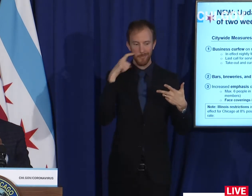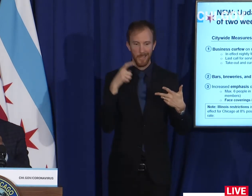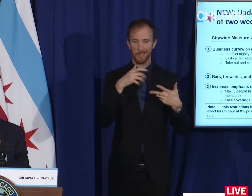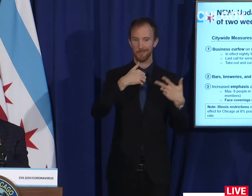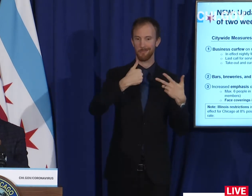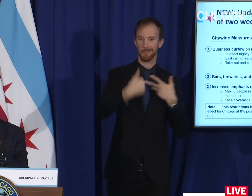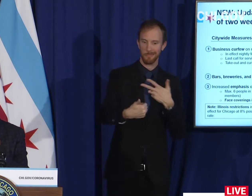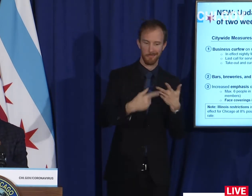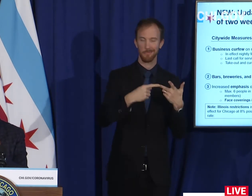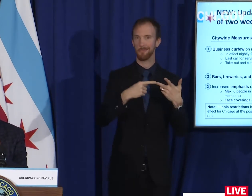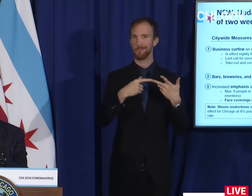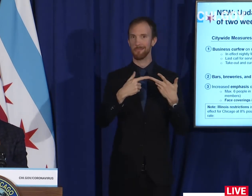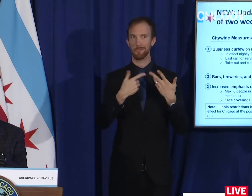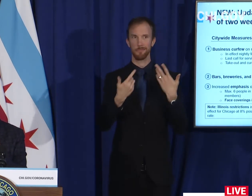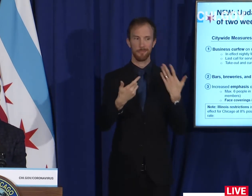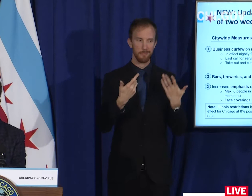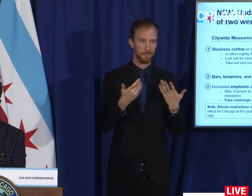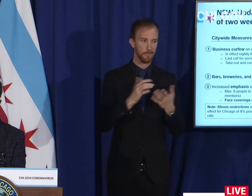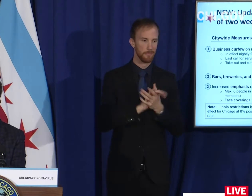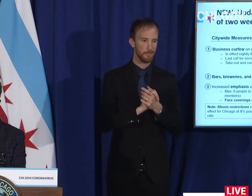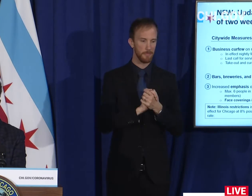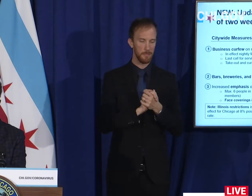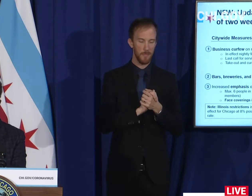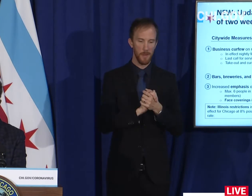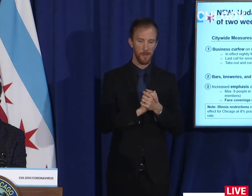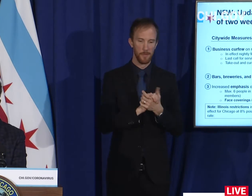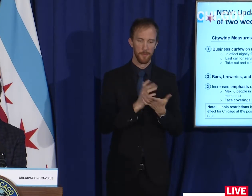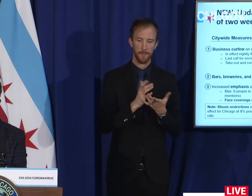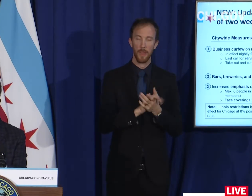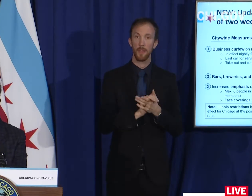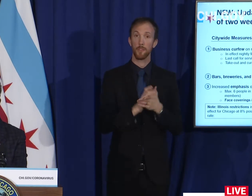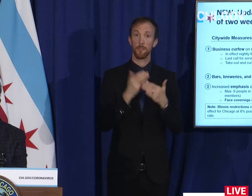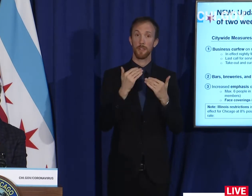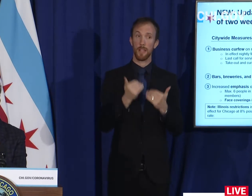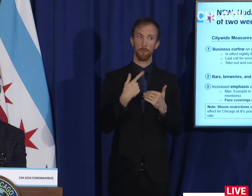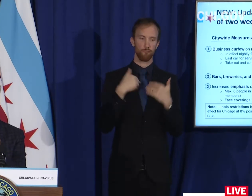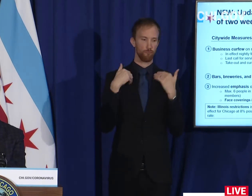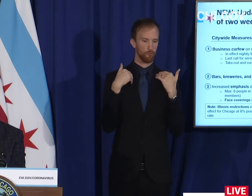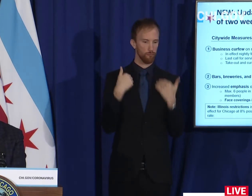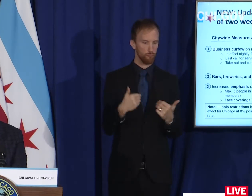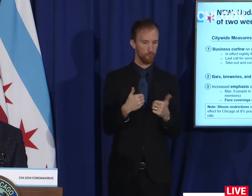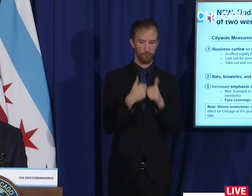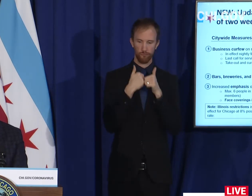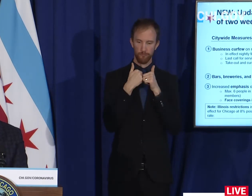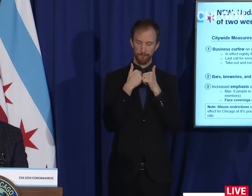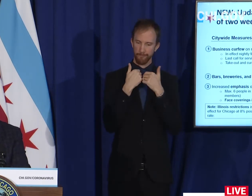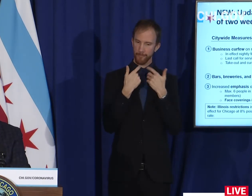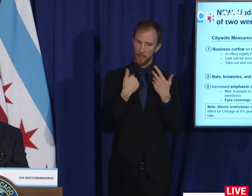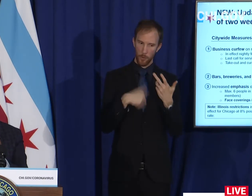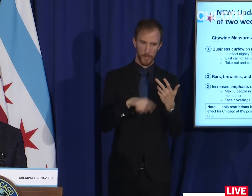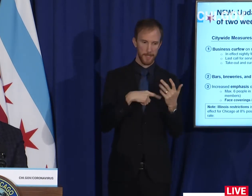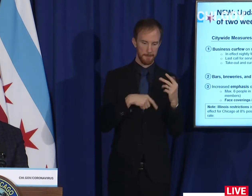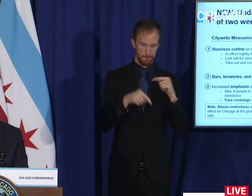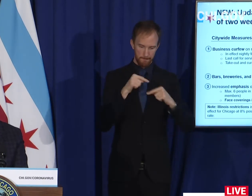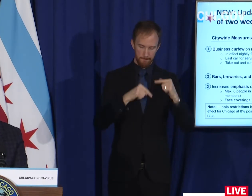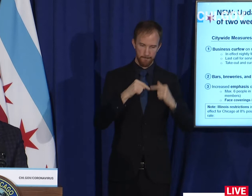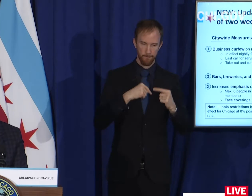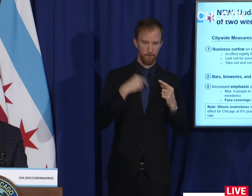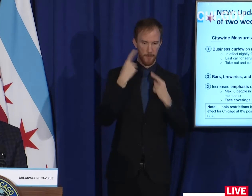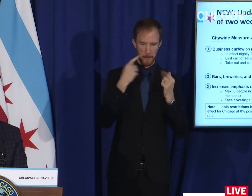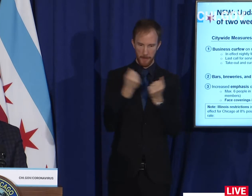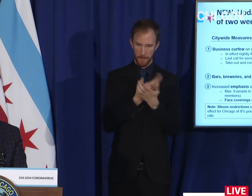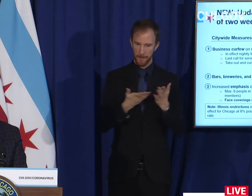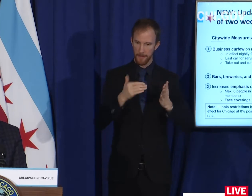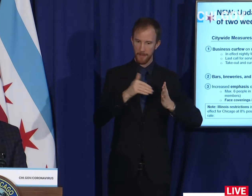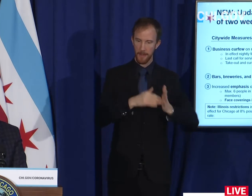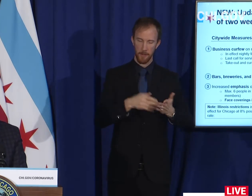we're taking these steps now. They'll go into effect tomorrow. But if we need to take further steps and move back into